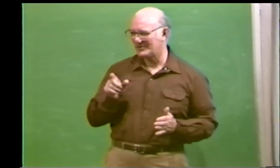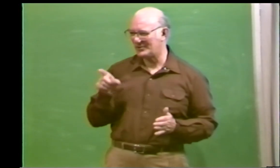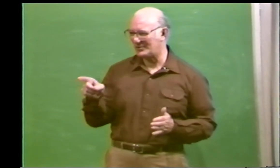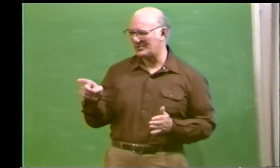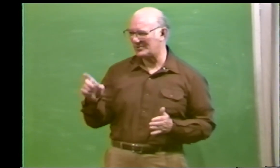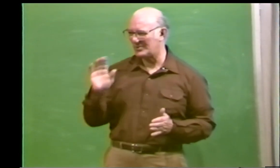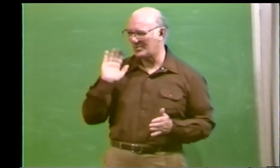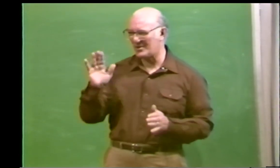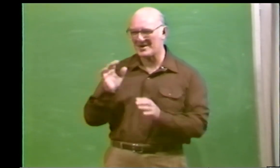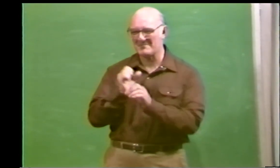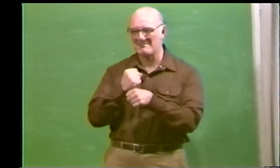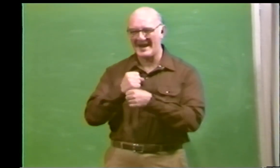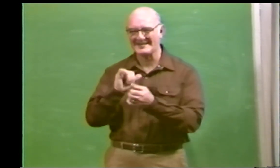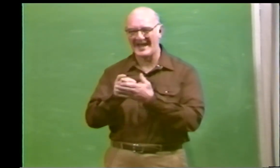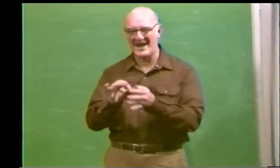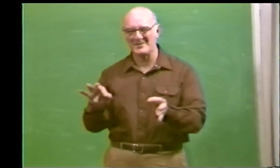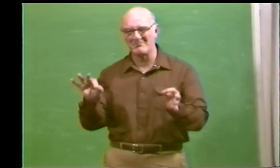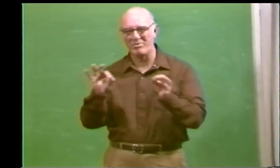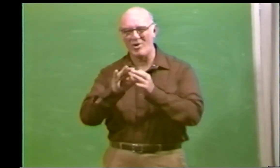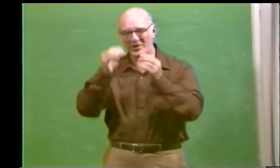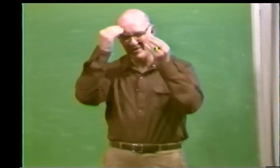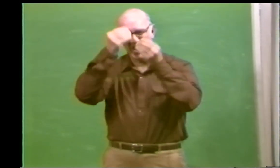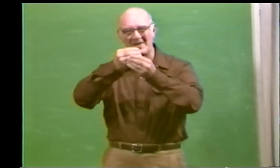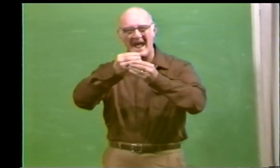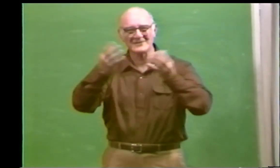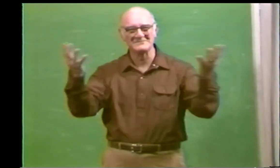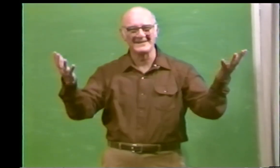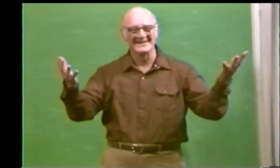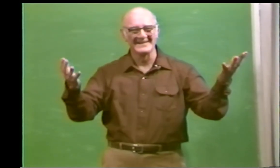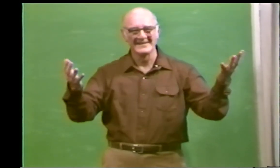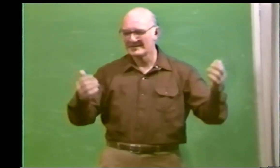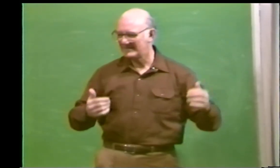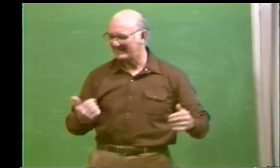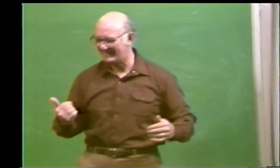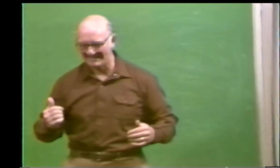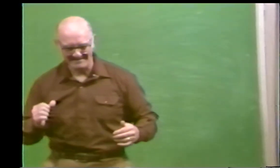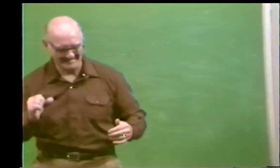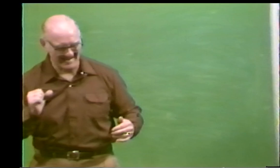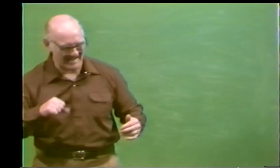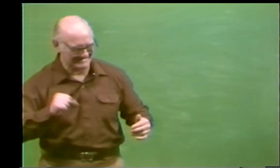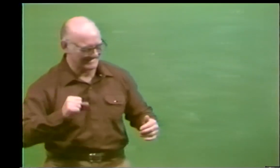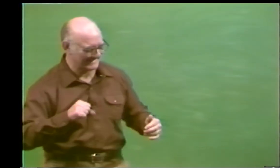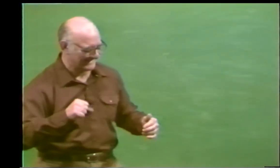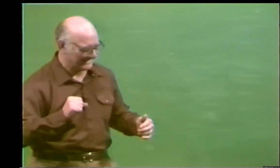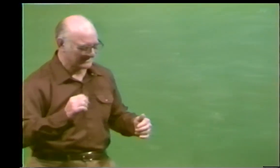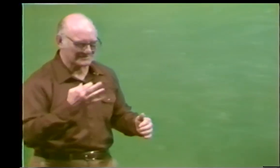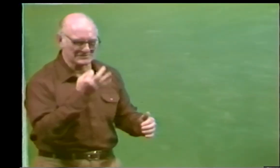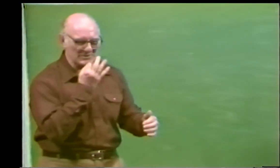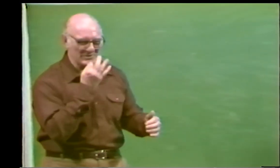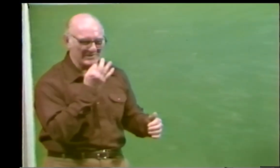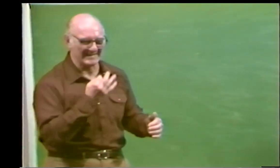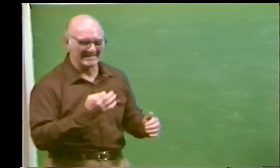you will make that important announcement. Yes, soon.